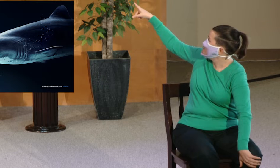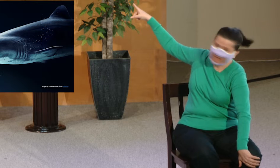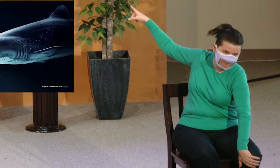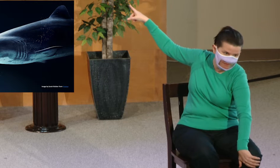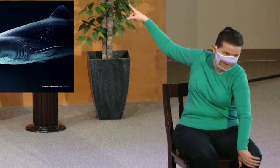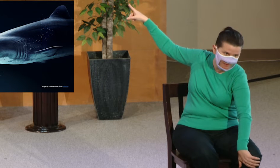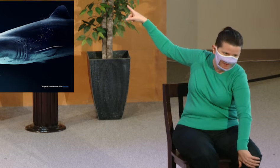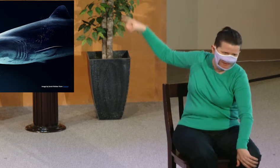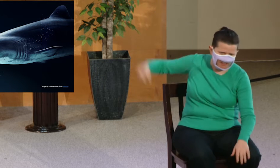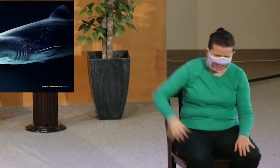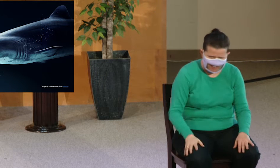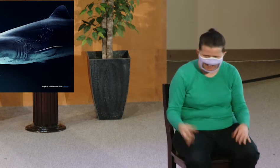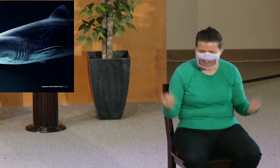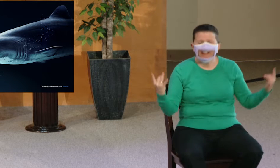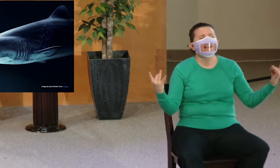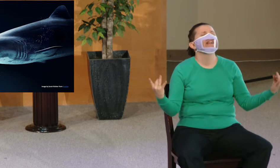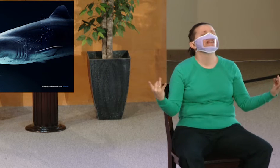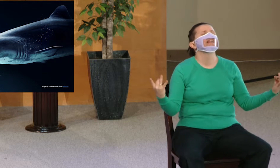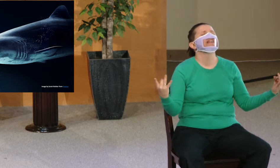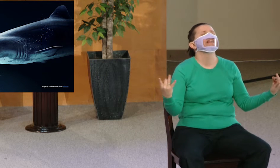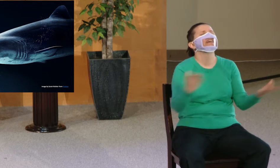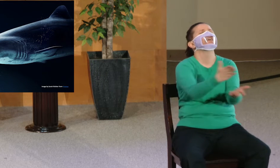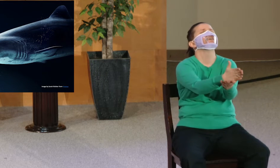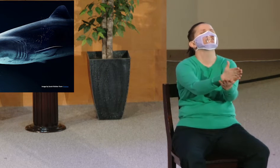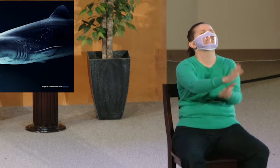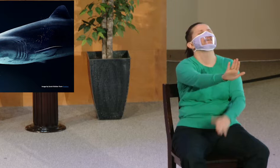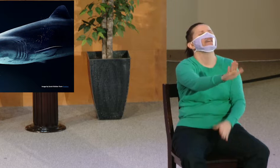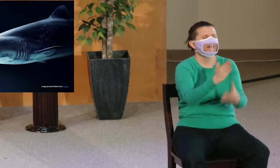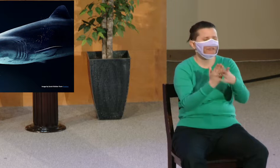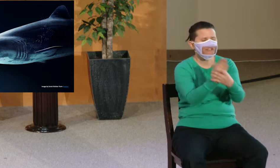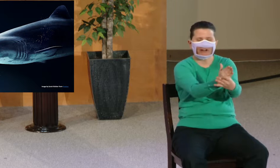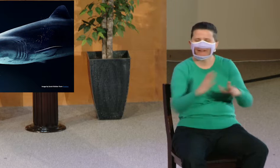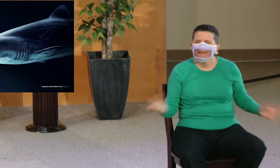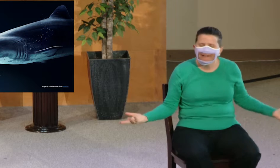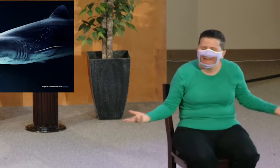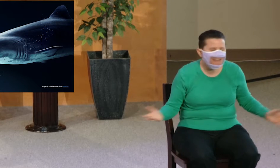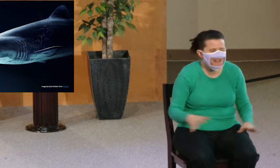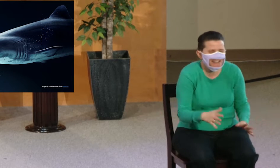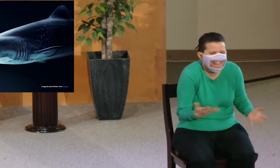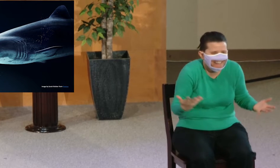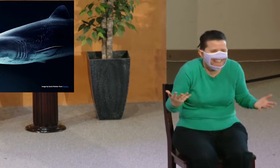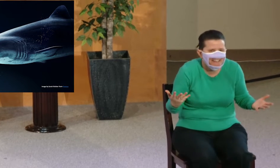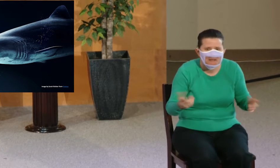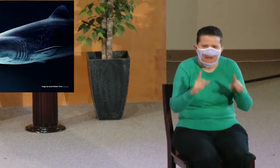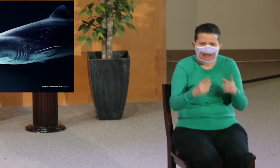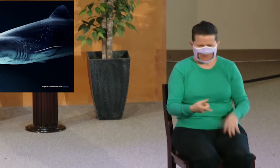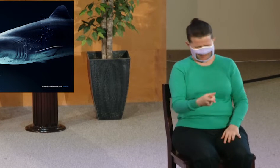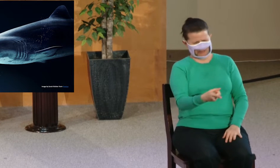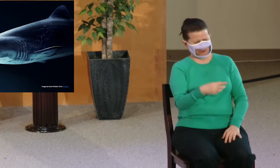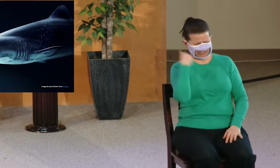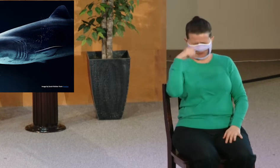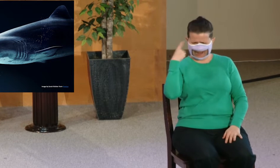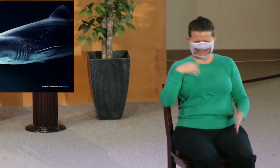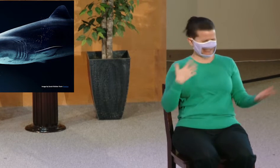shark? Well, we may say that she's crazy, but how many times do we in our own lives